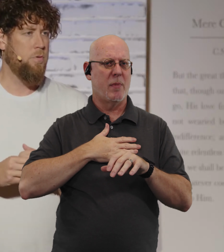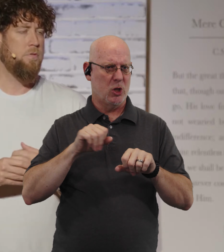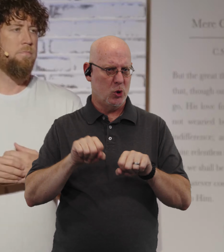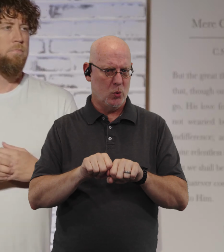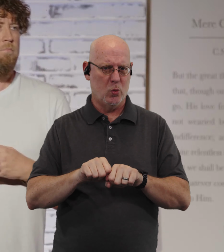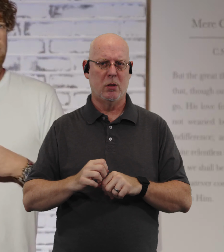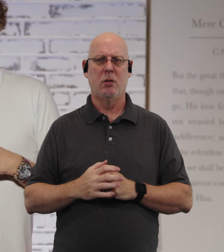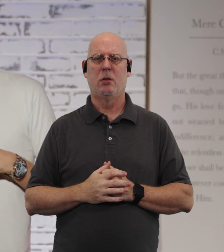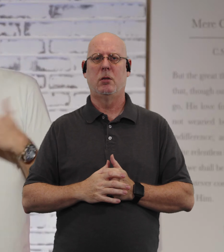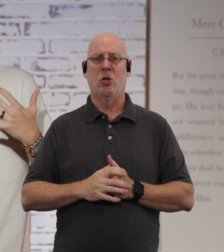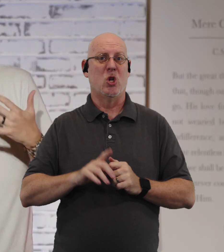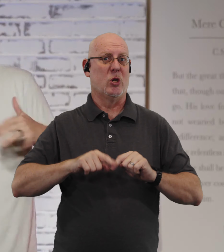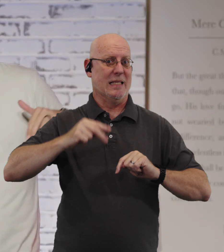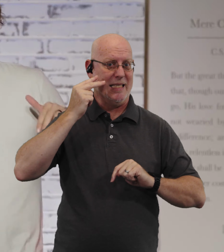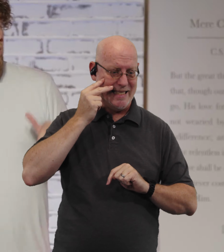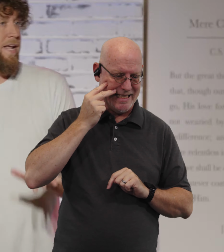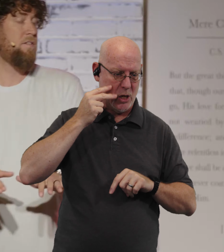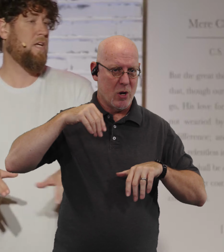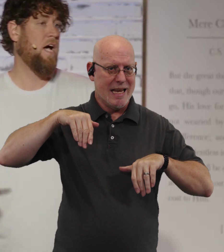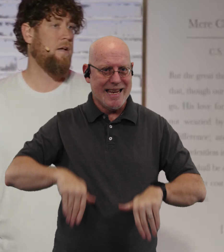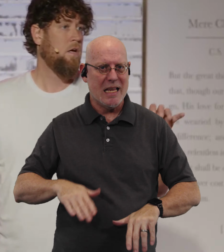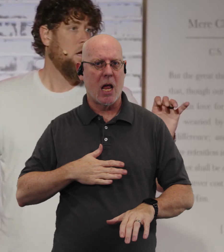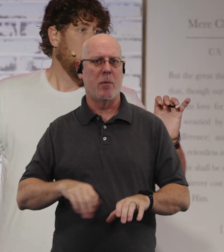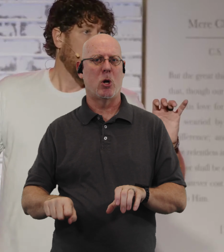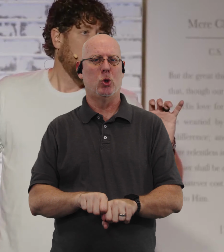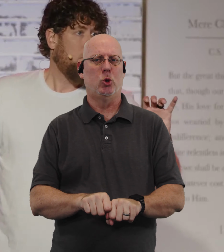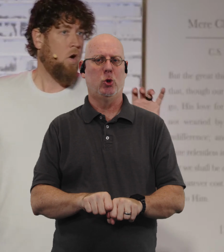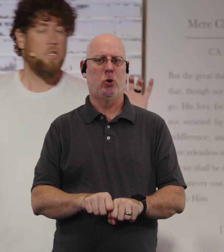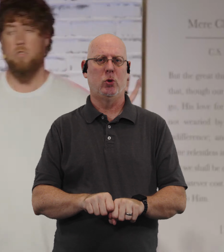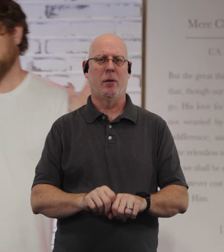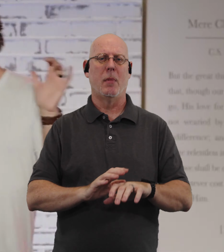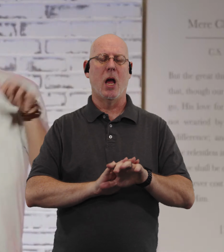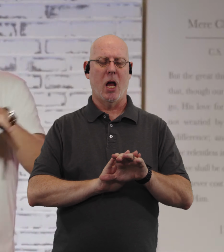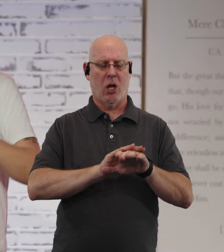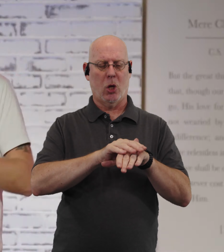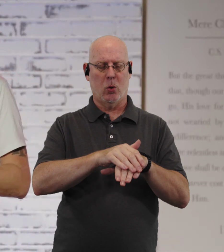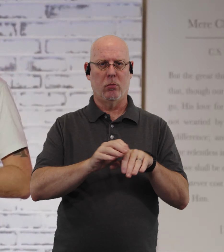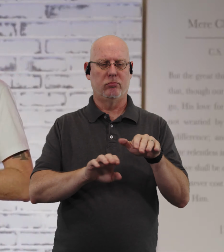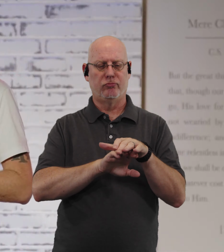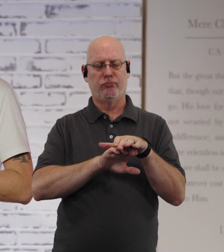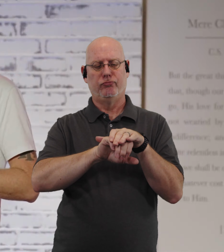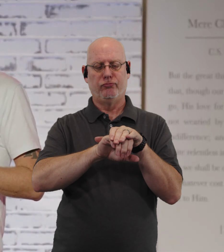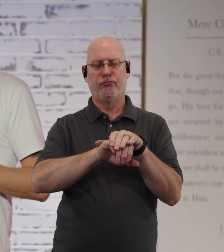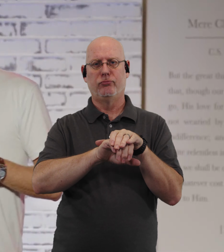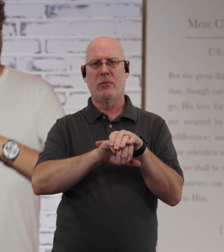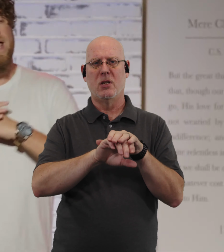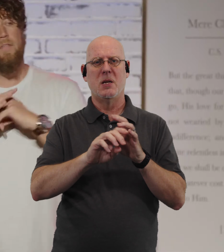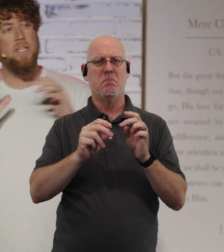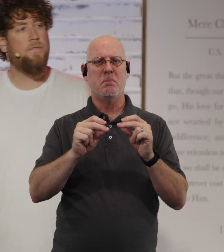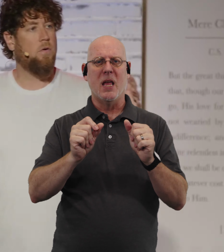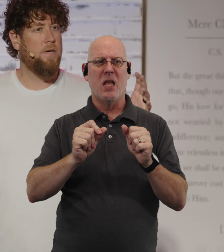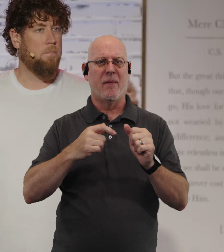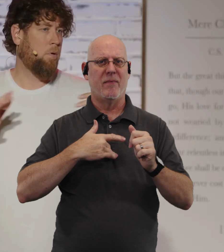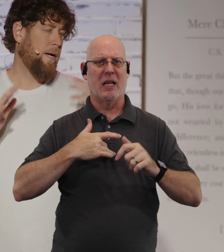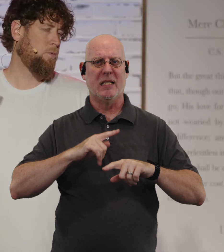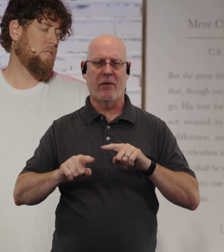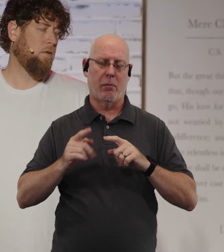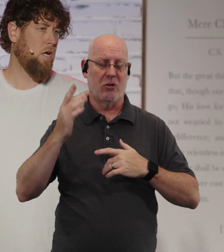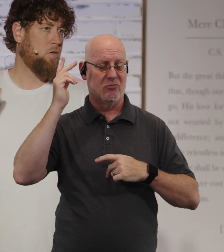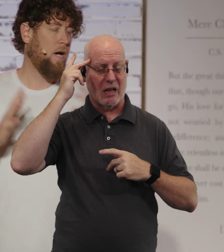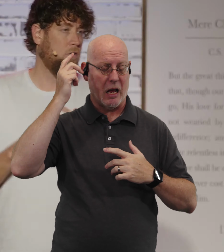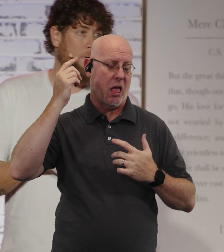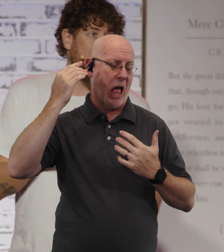my shoes. You couldn't see them. They went inside. My arches rested upon them. But right away, everything felt different. Perhaps